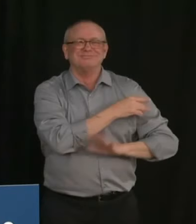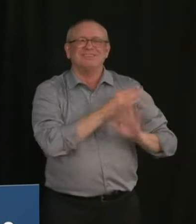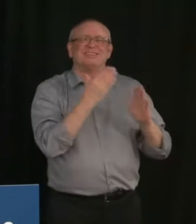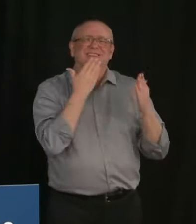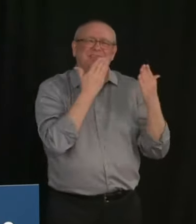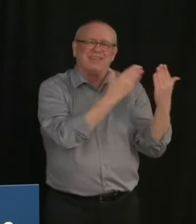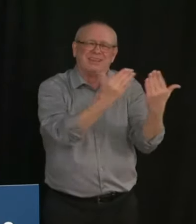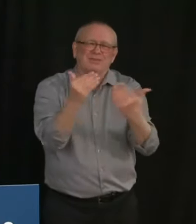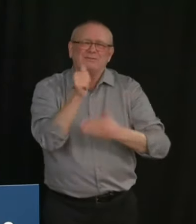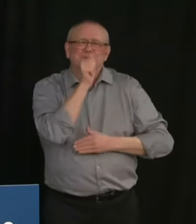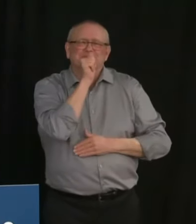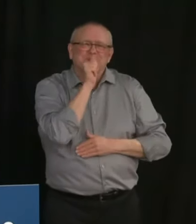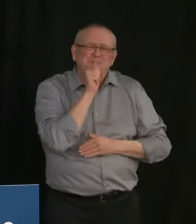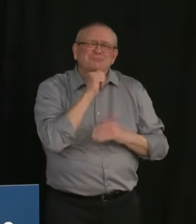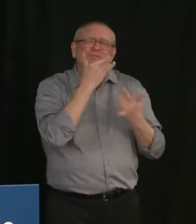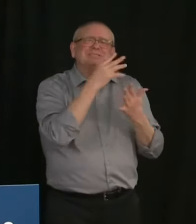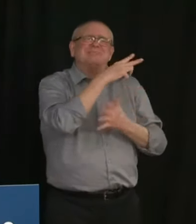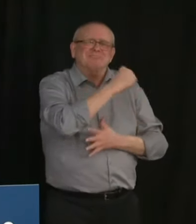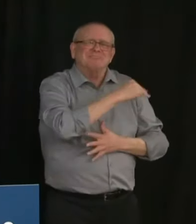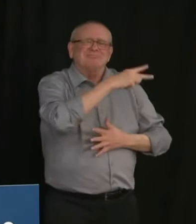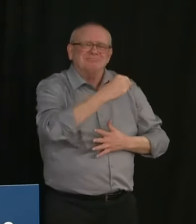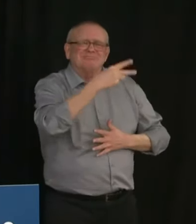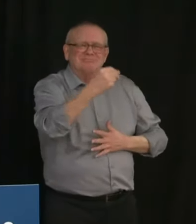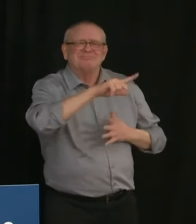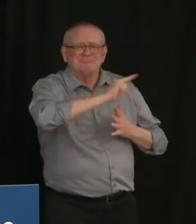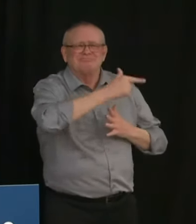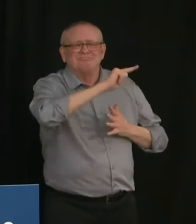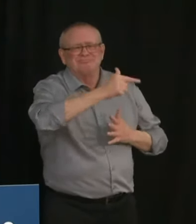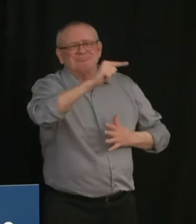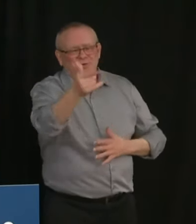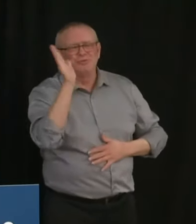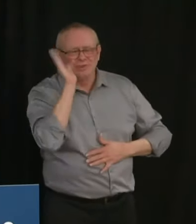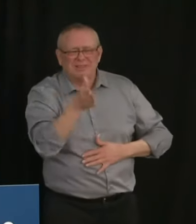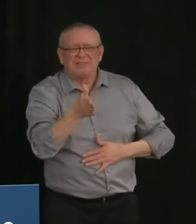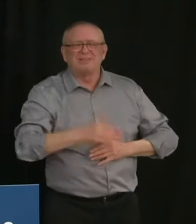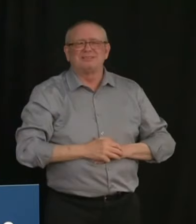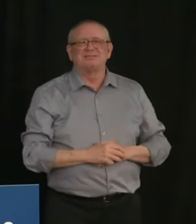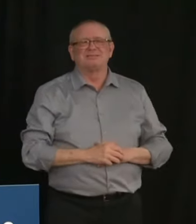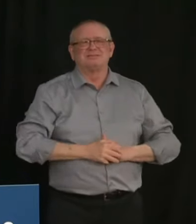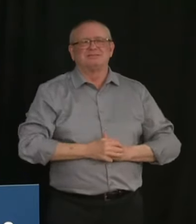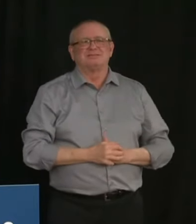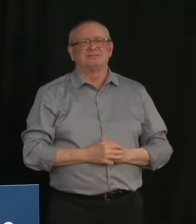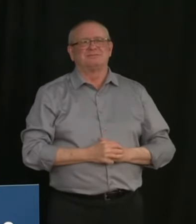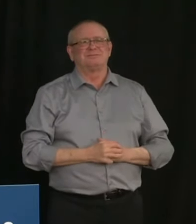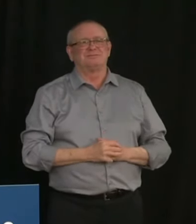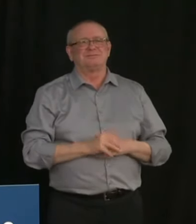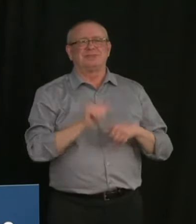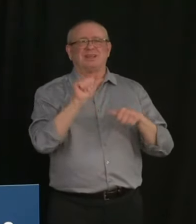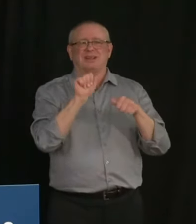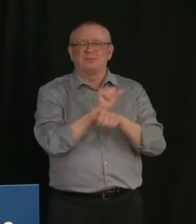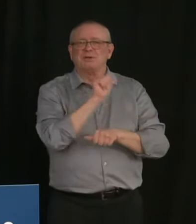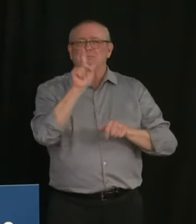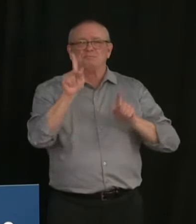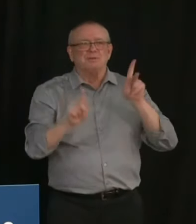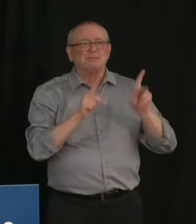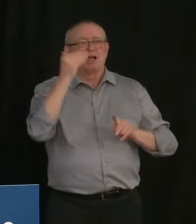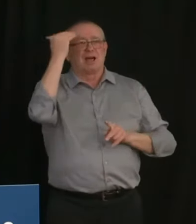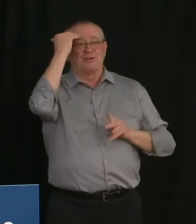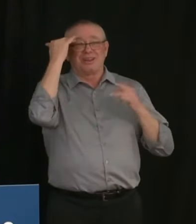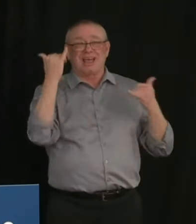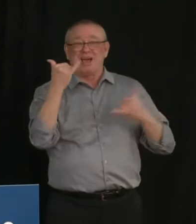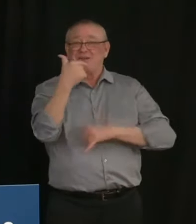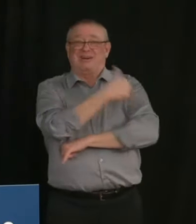I am grateful for the way that Albertans have recognized that we are receiving very limited doses of the vaccine right now, and that they have